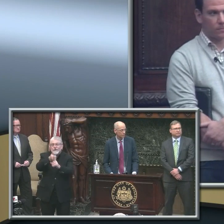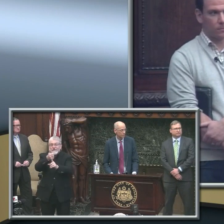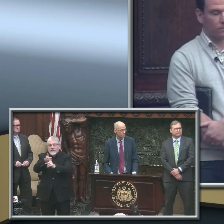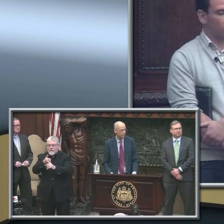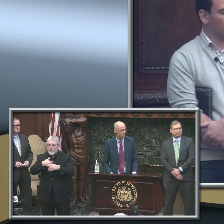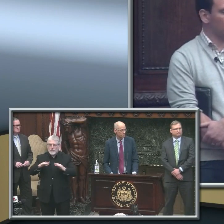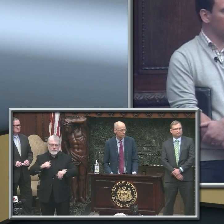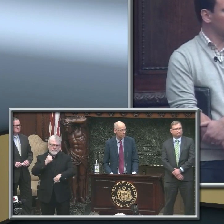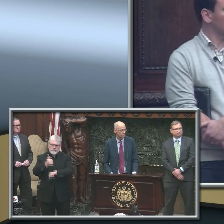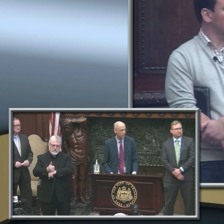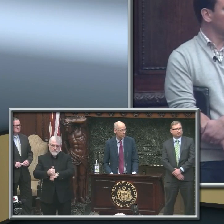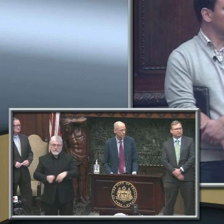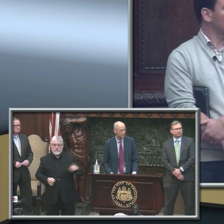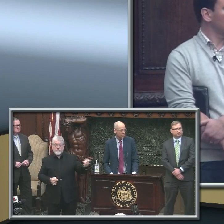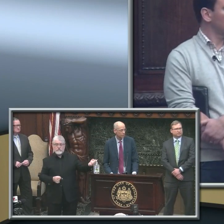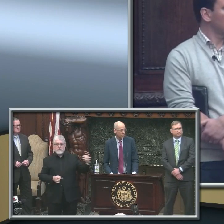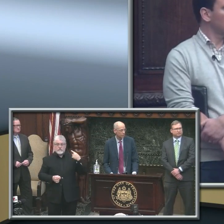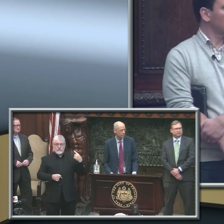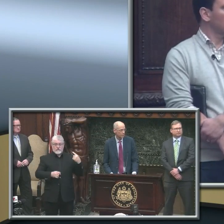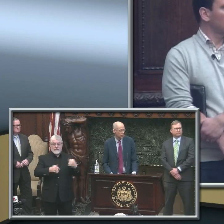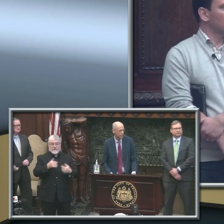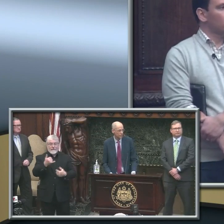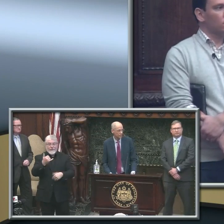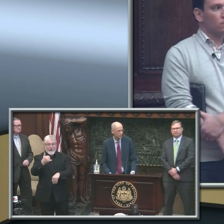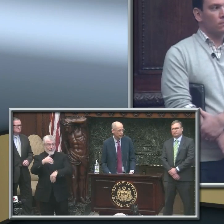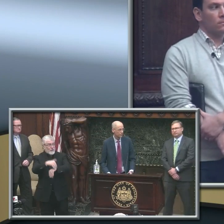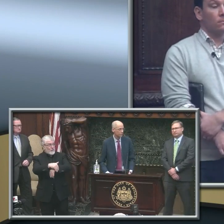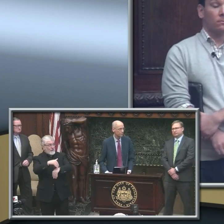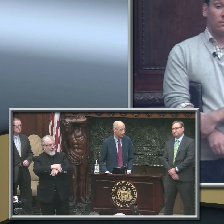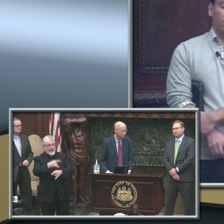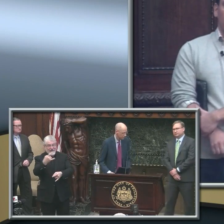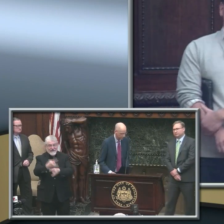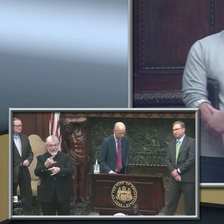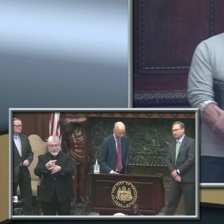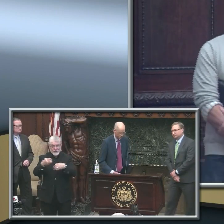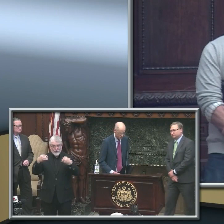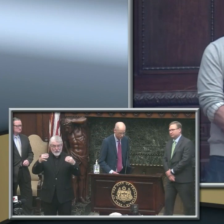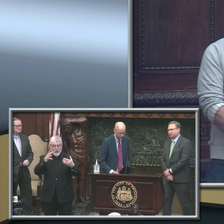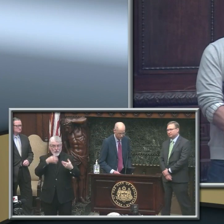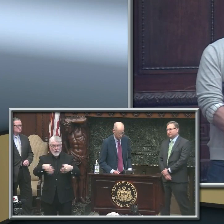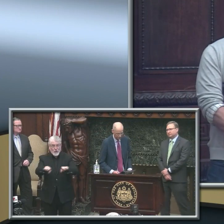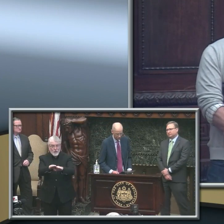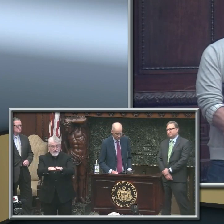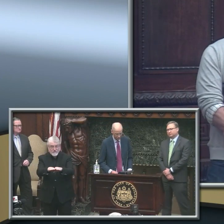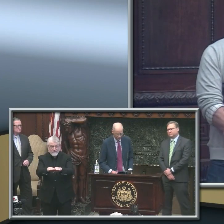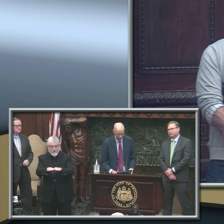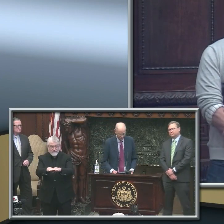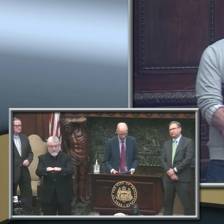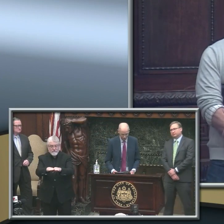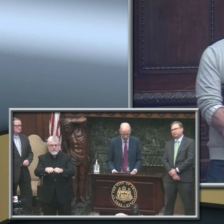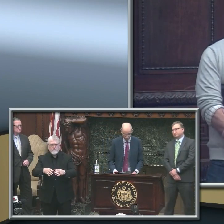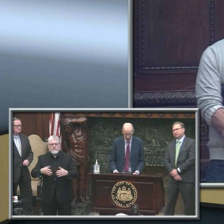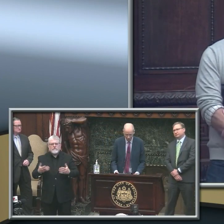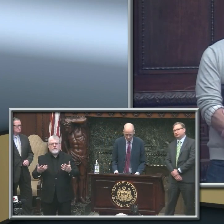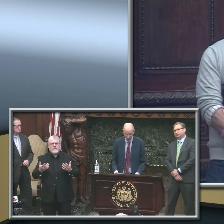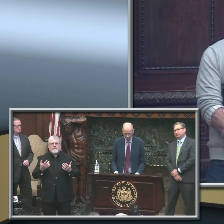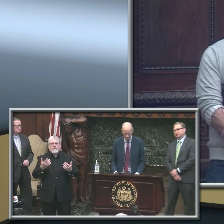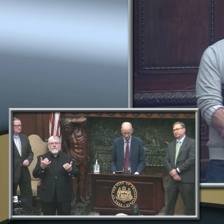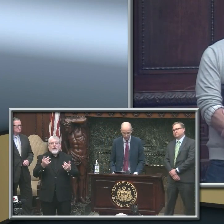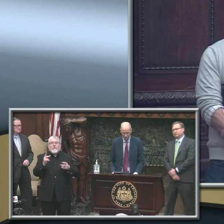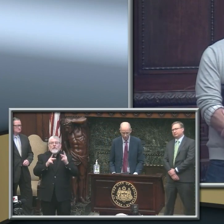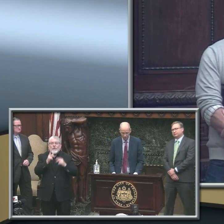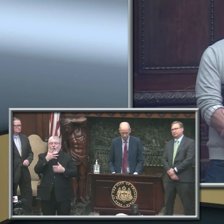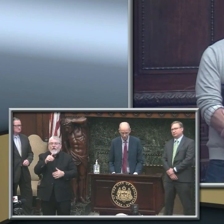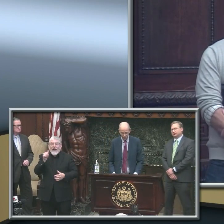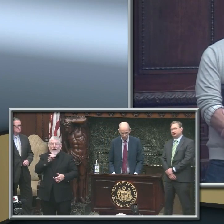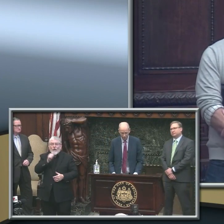city making any plans for treatment of those with alcoholism who could go into severe withdrawal and have medical consequences for that? This isn't